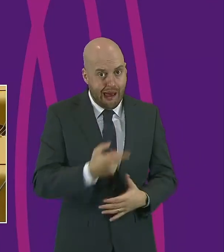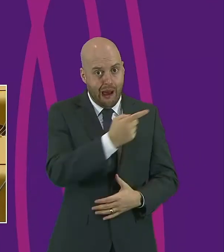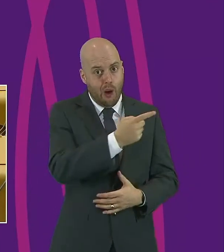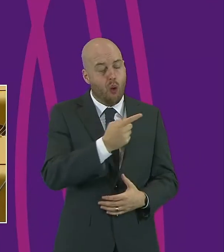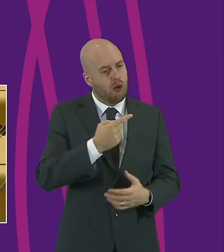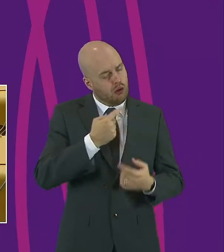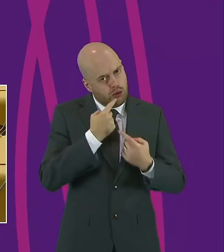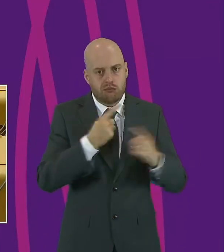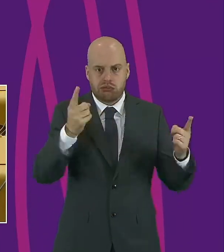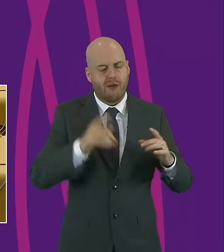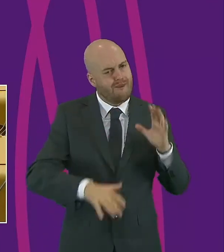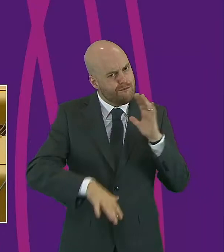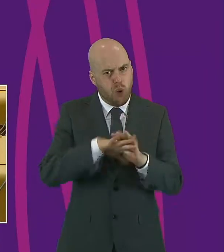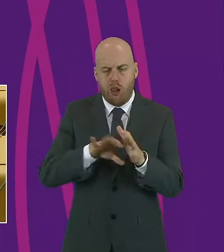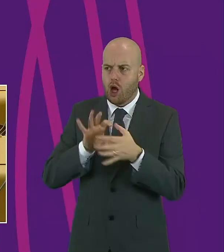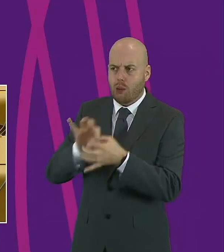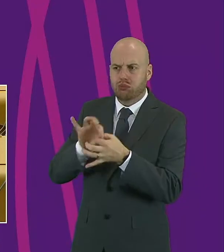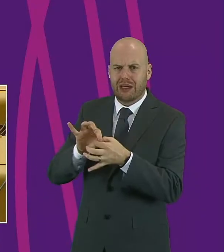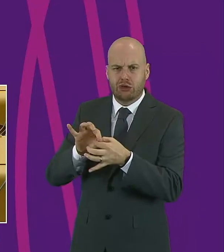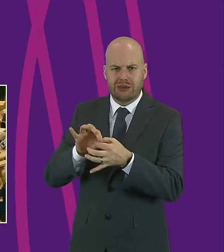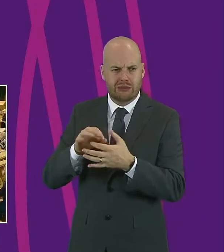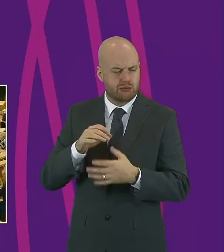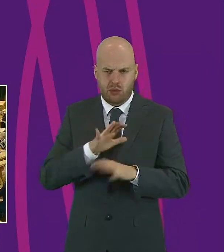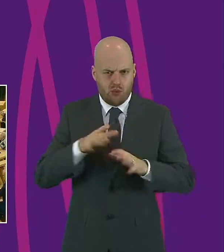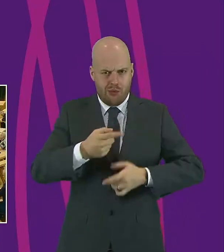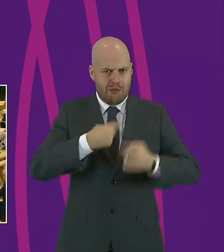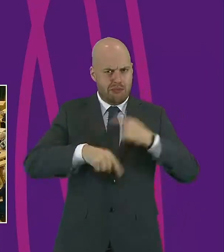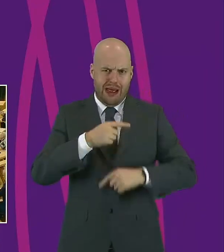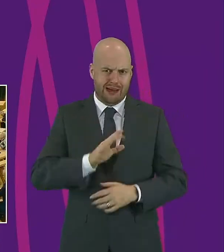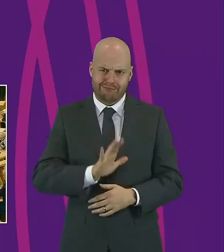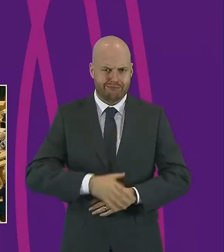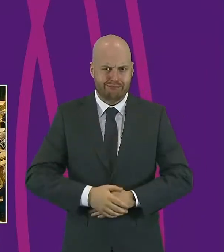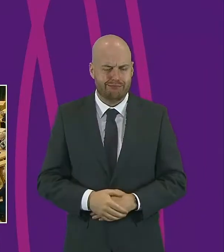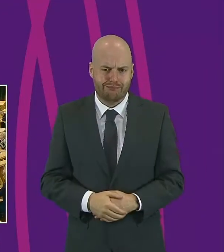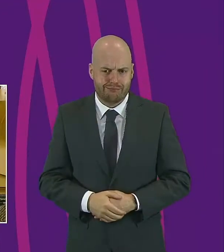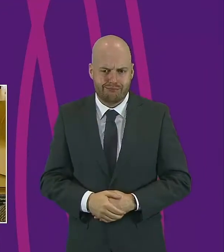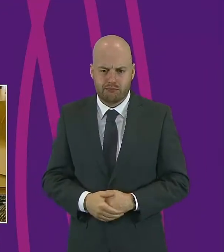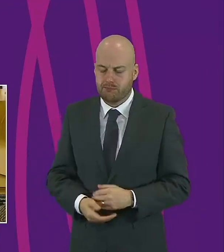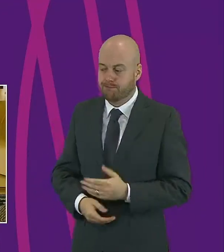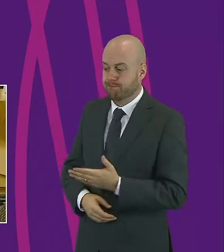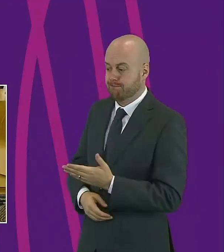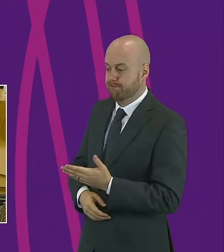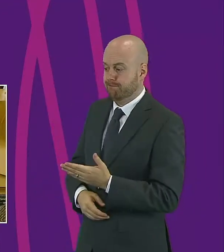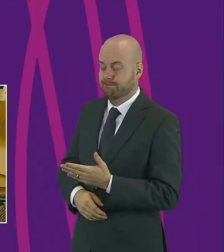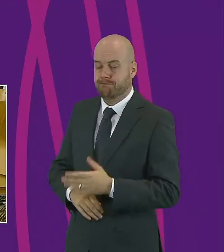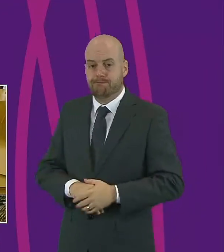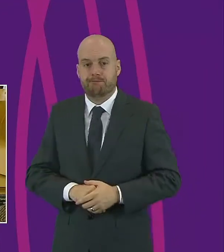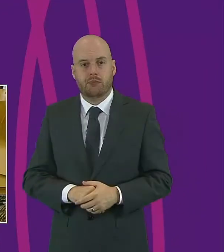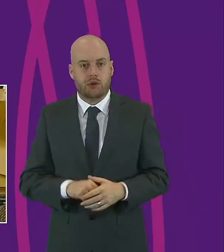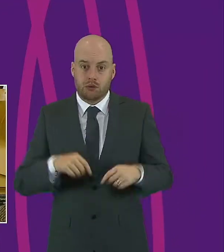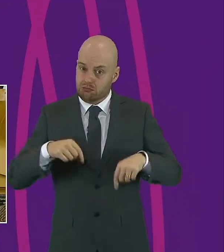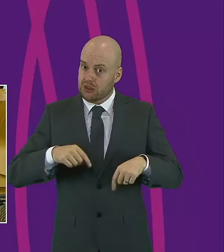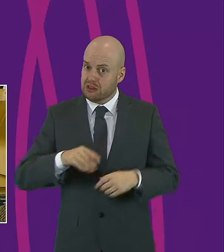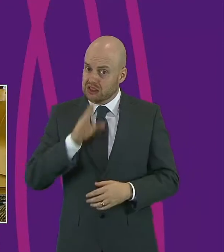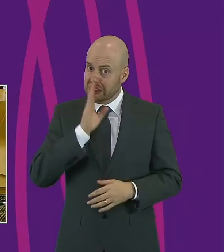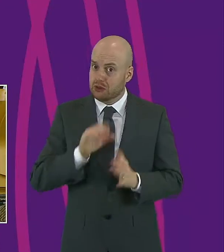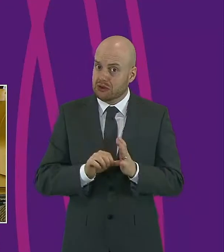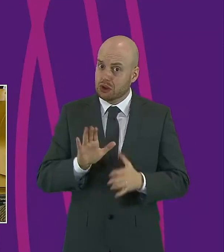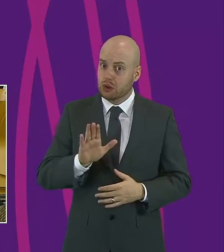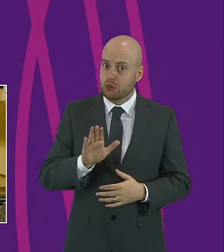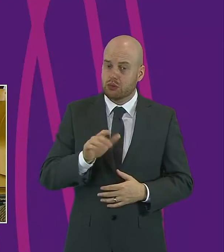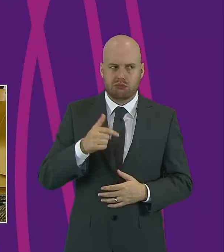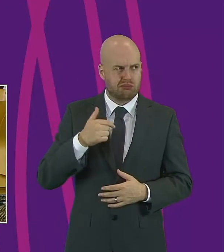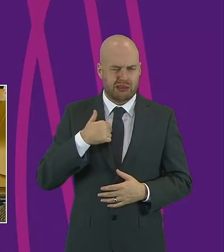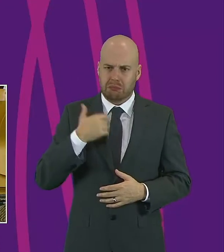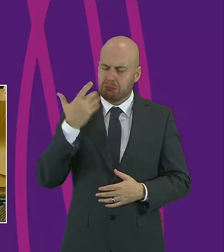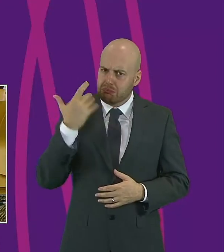is currently missing from the Scottish Government? First Minister. Well, this is a really serious issue. I am absolutely committed